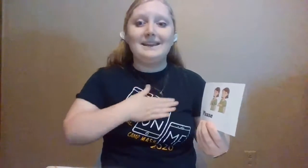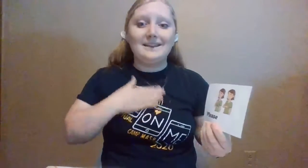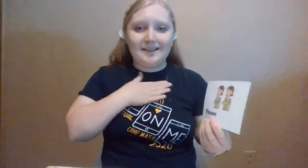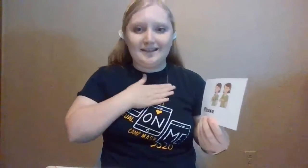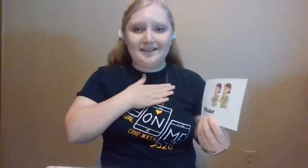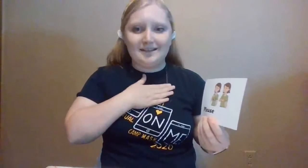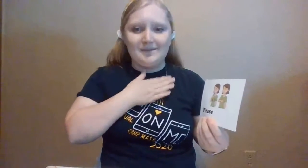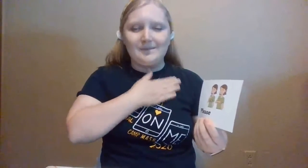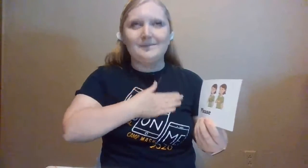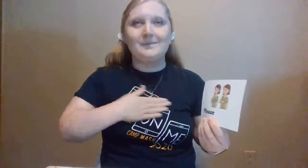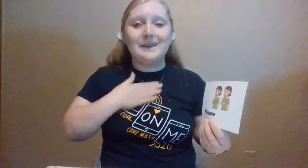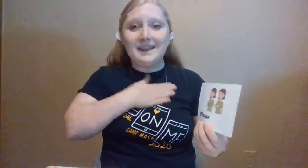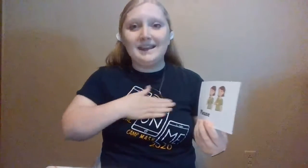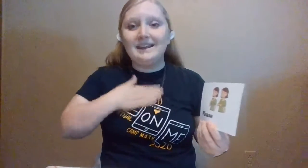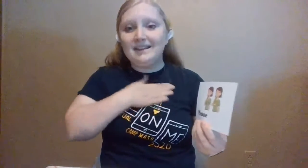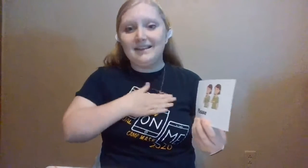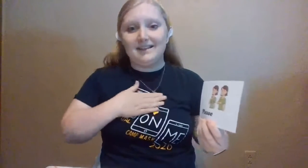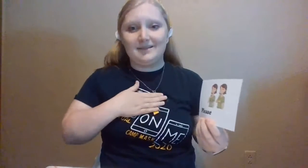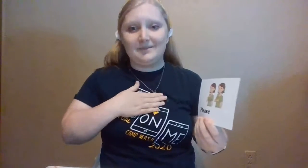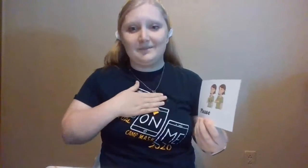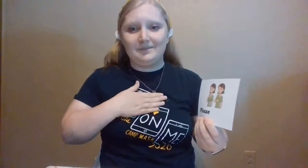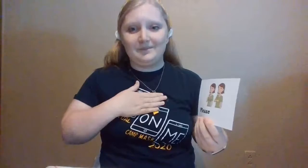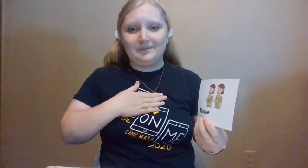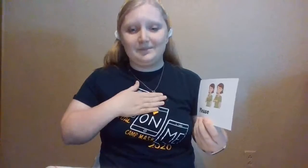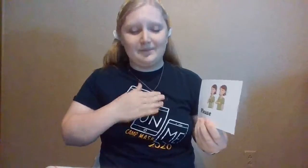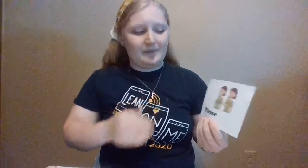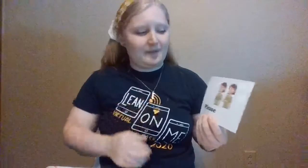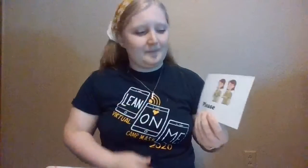please, please.